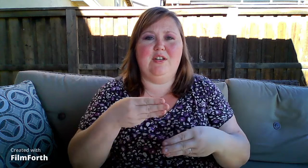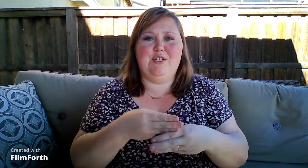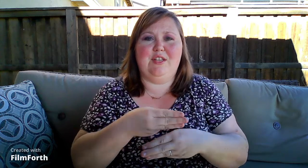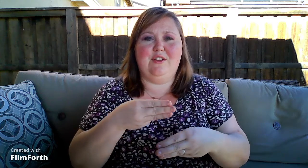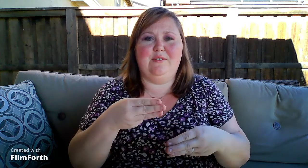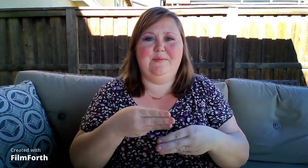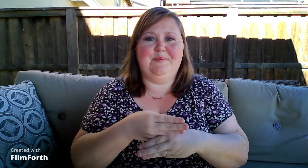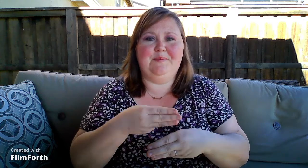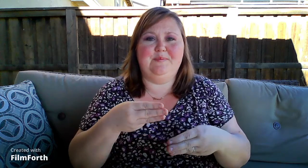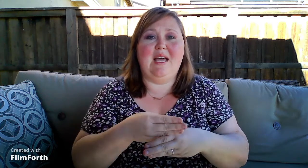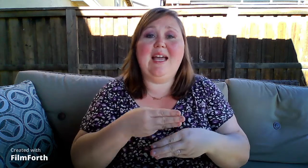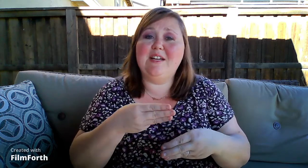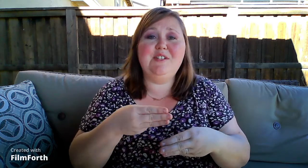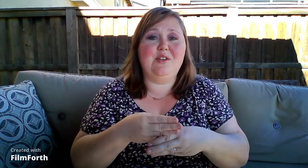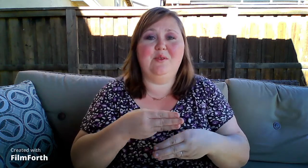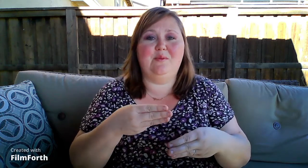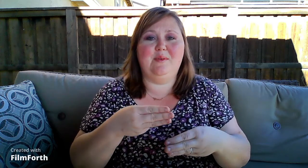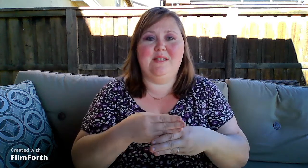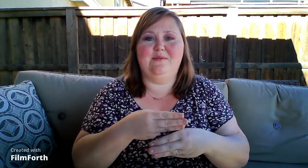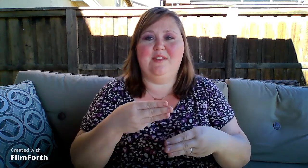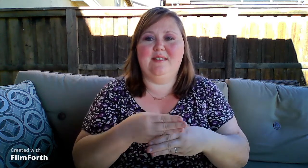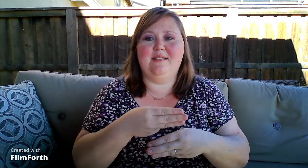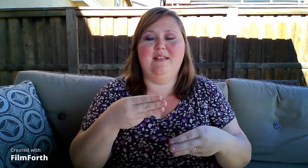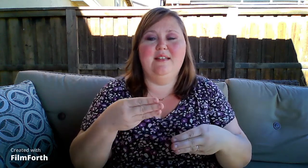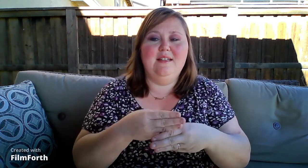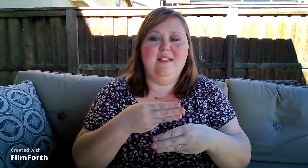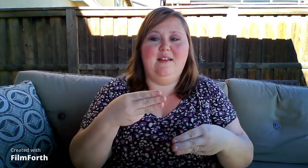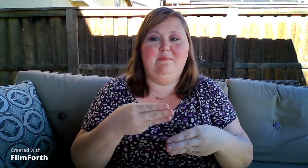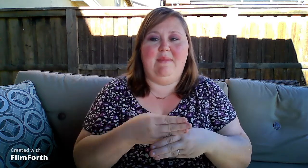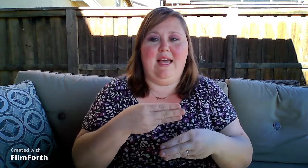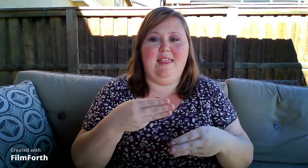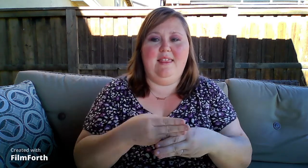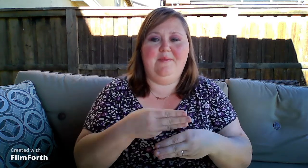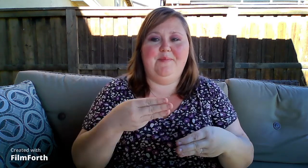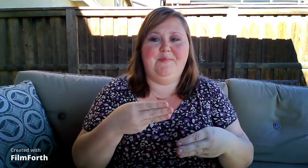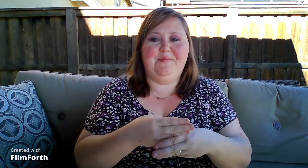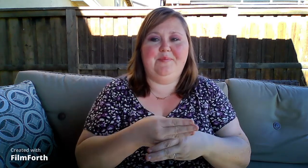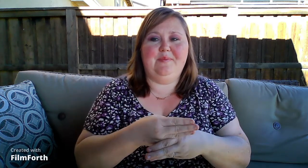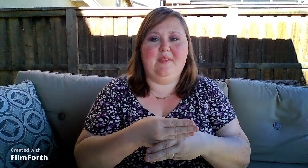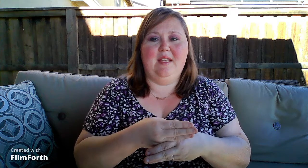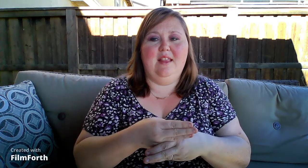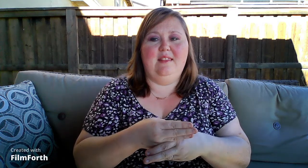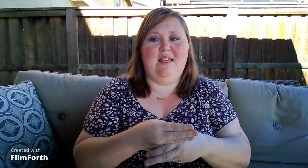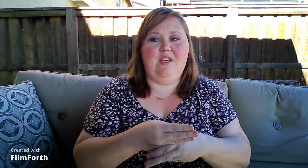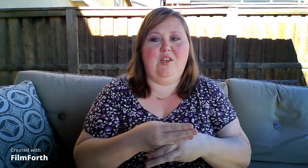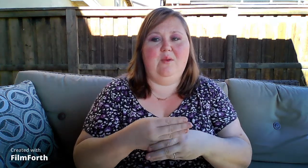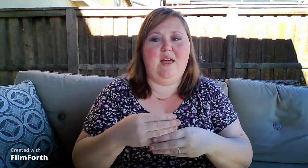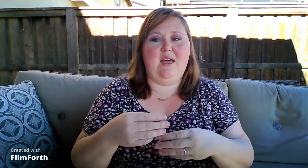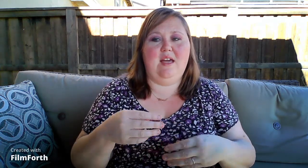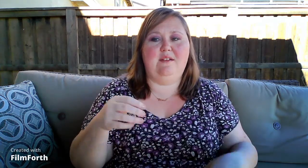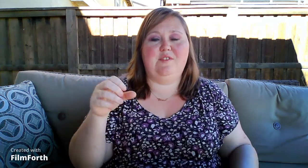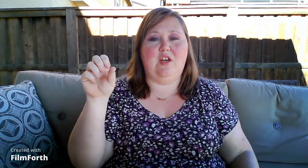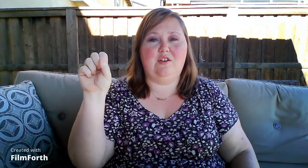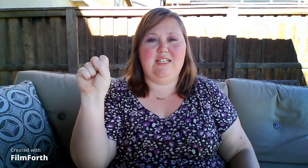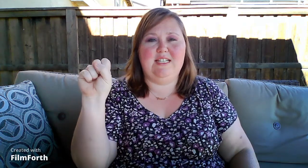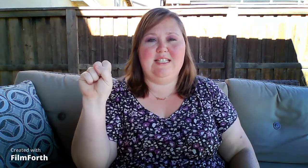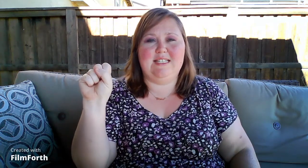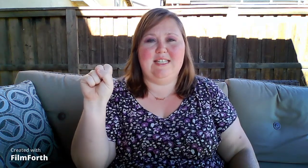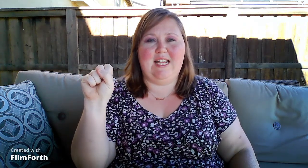on each other. I actually don't know the reason for this. Math. Then you have Socrates. This is an